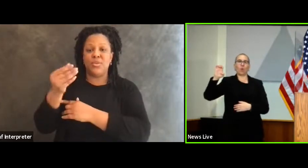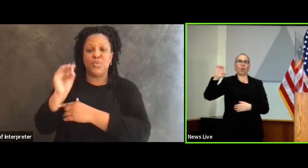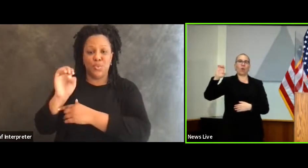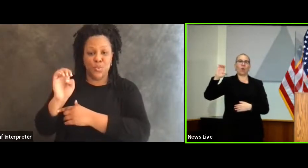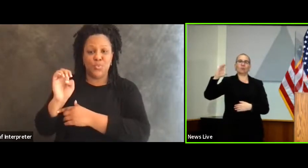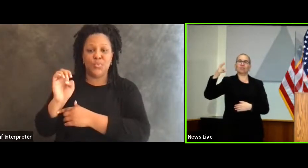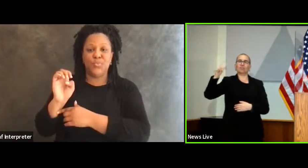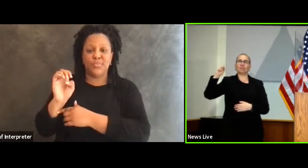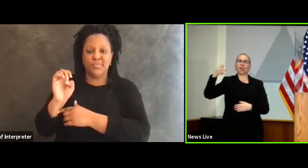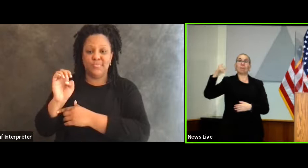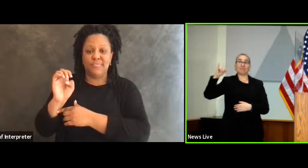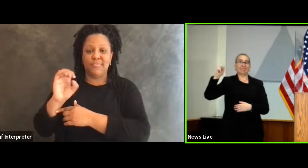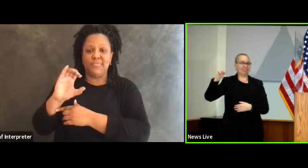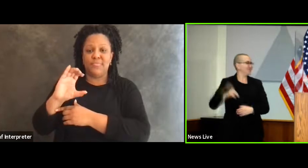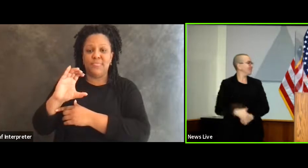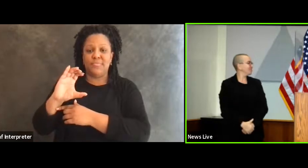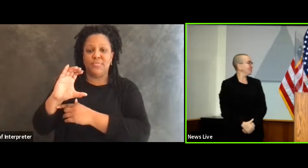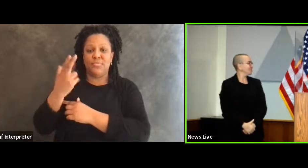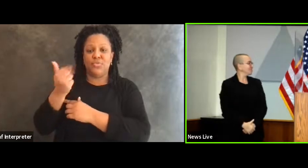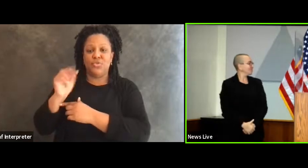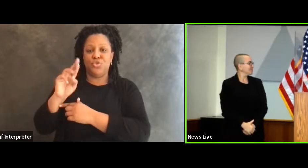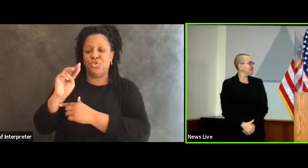Thank you, Governor.